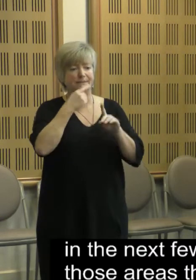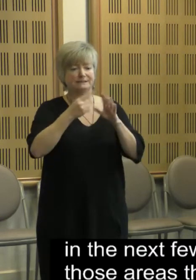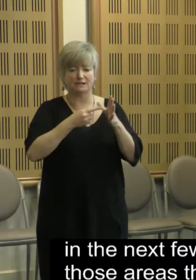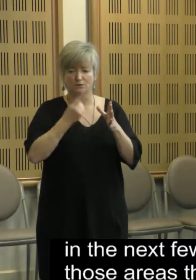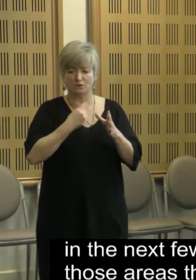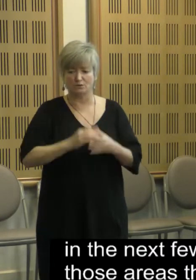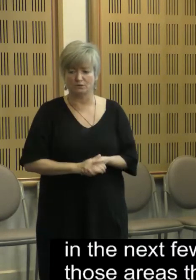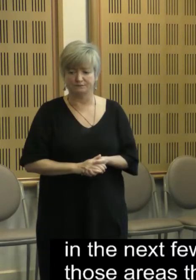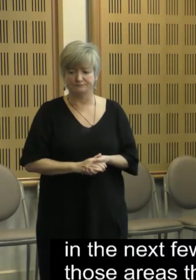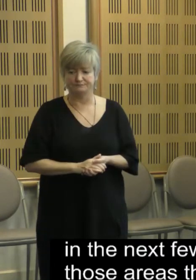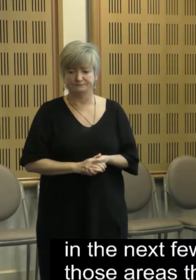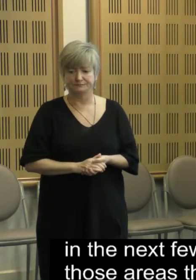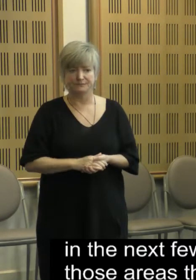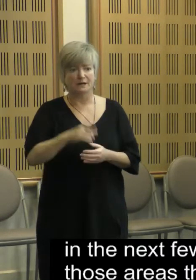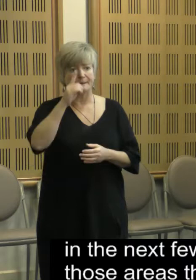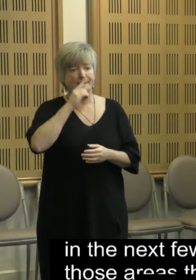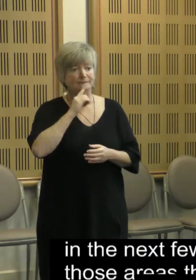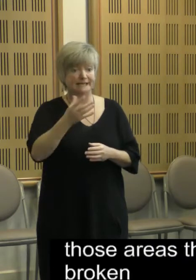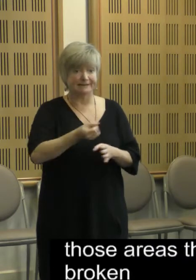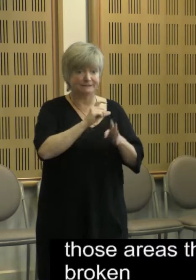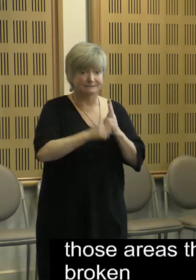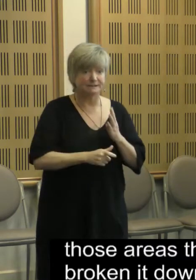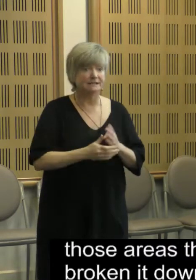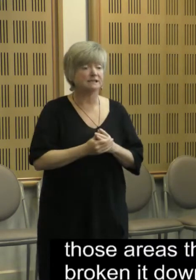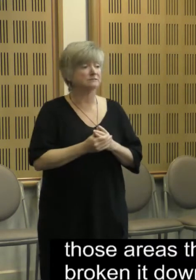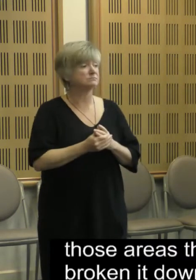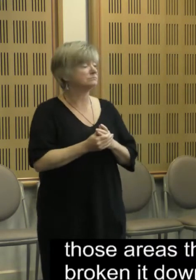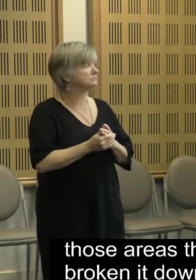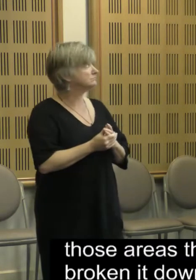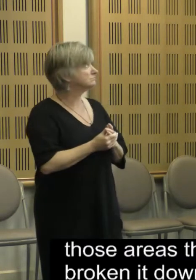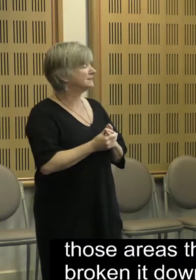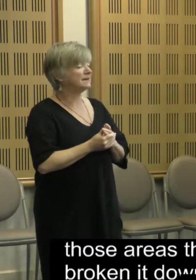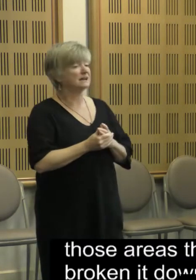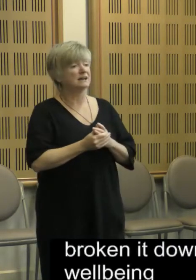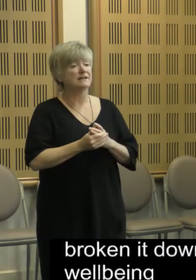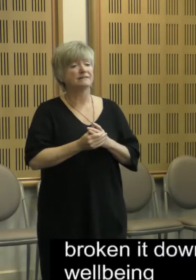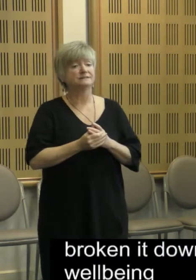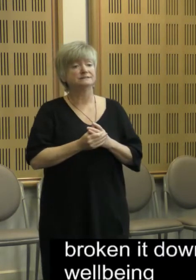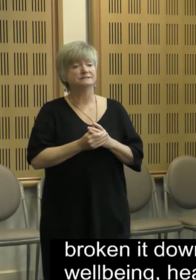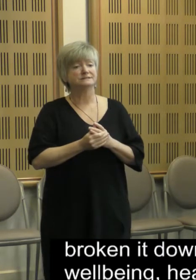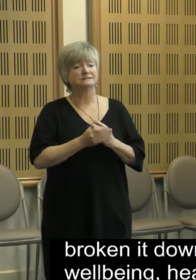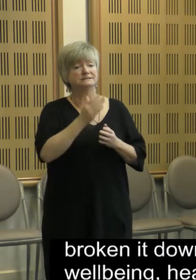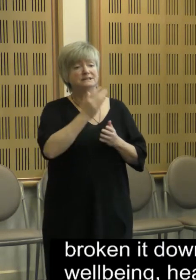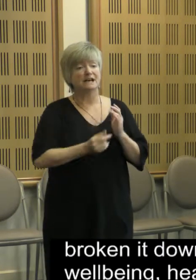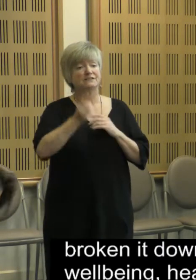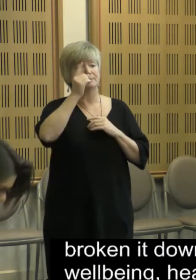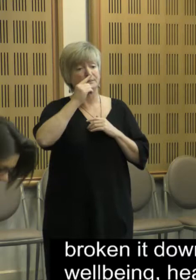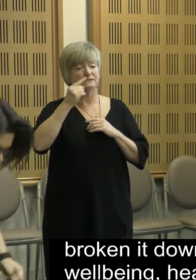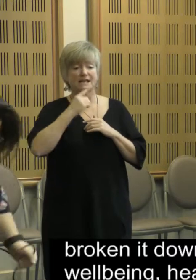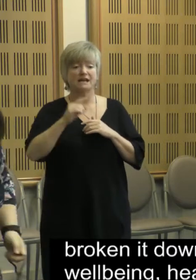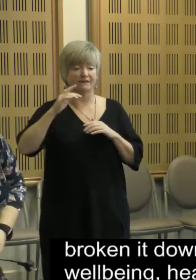for those people that reported having a disability, only half were as likely to feel safe when they were walking at night.